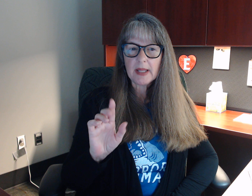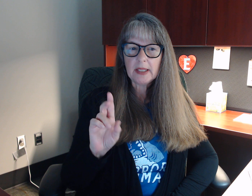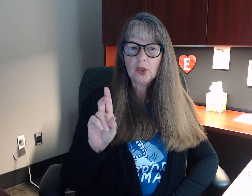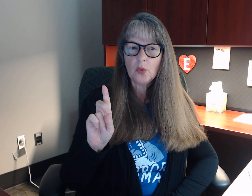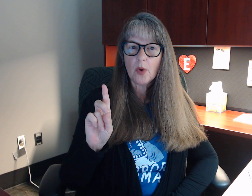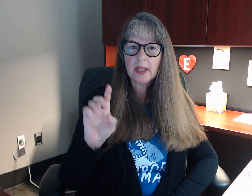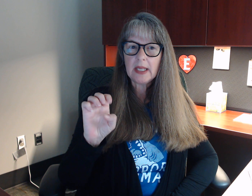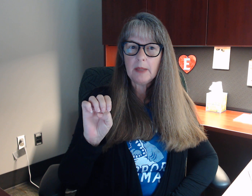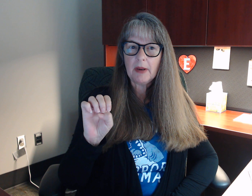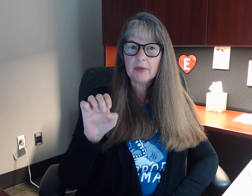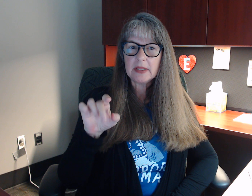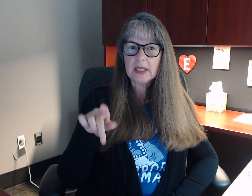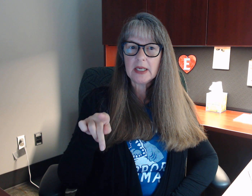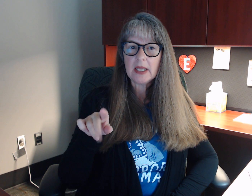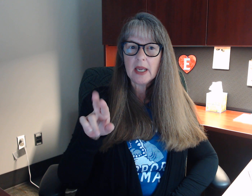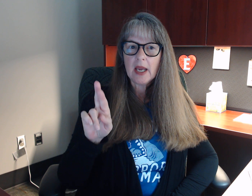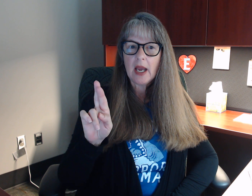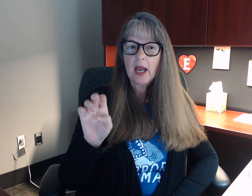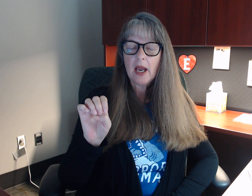spelling. You want to keep everything